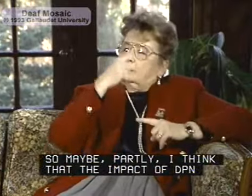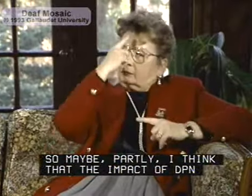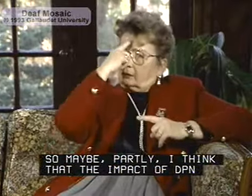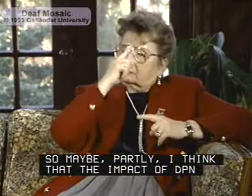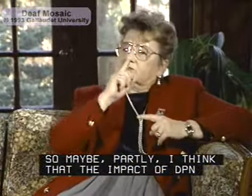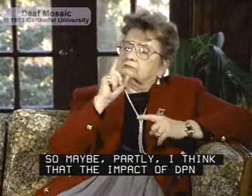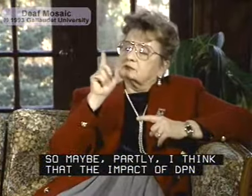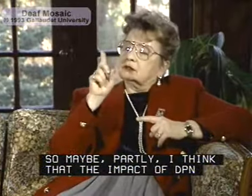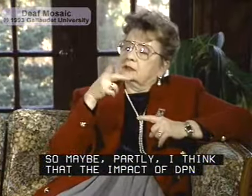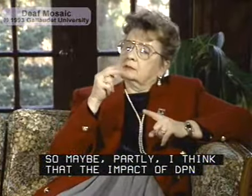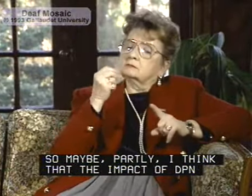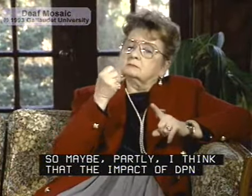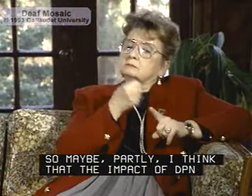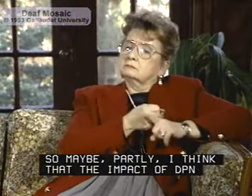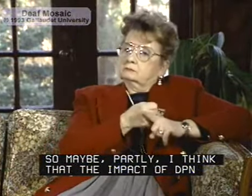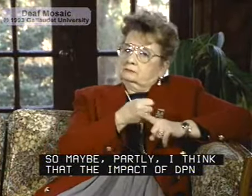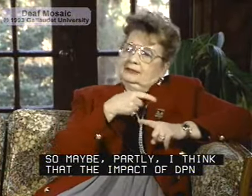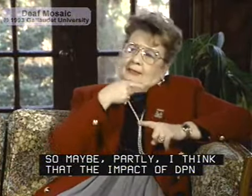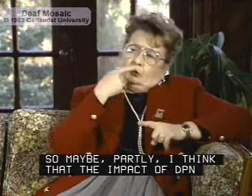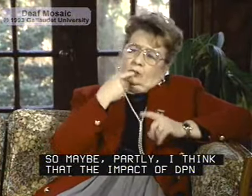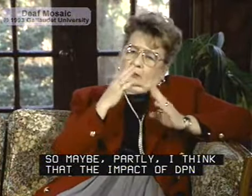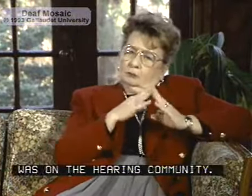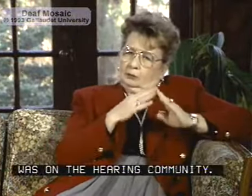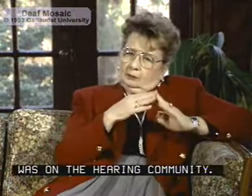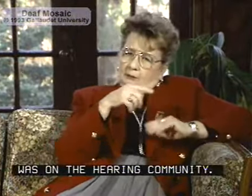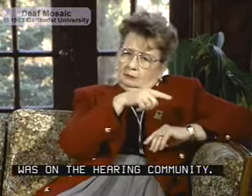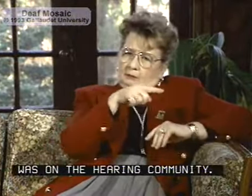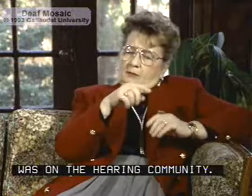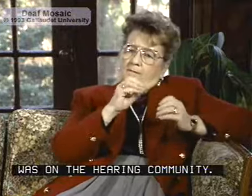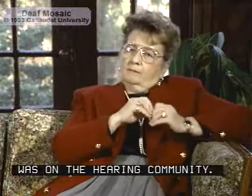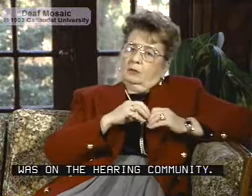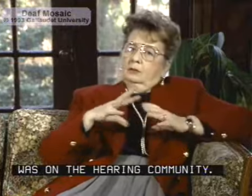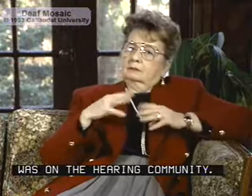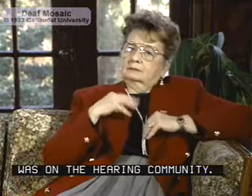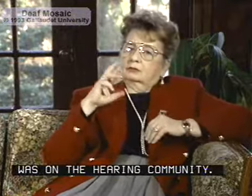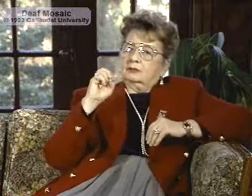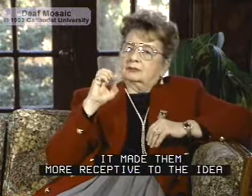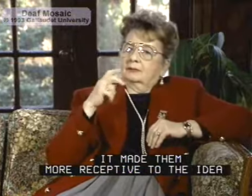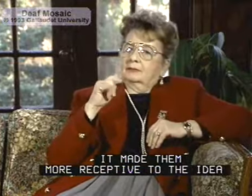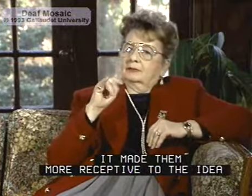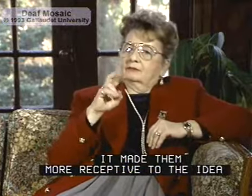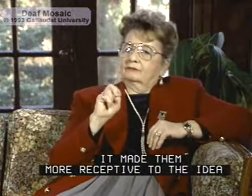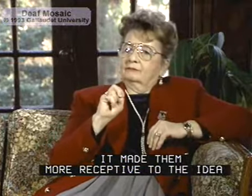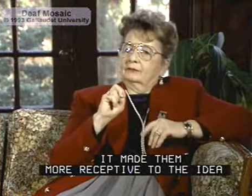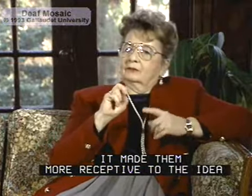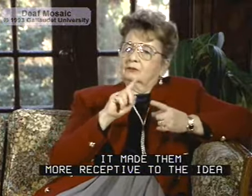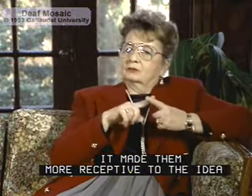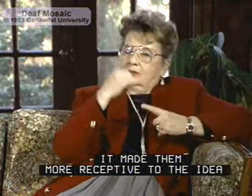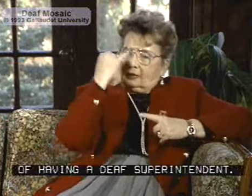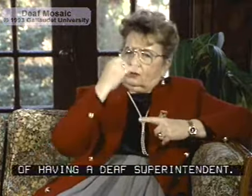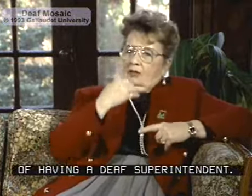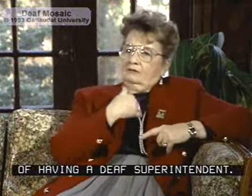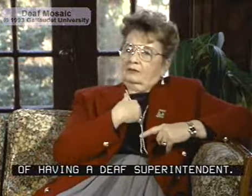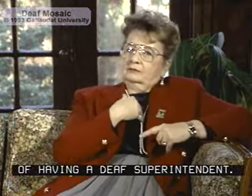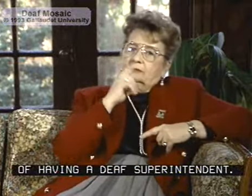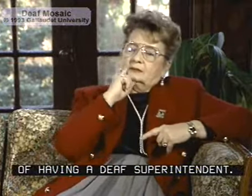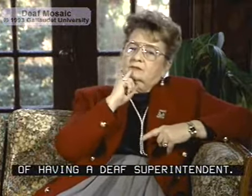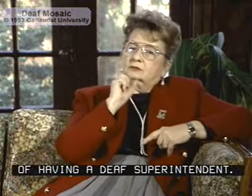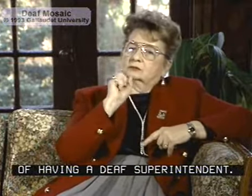partly, I think that the impact of DPN was on the hearing community. It made them more receptive to the idea of having a deaf